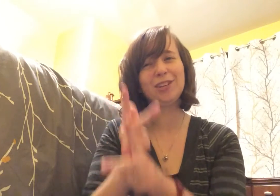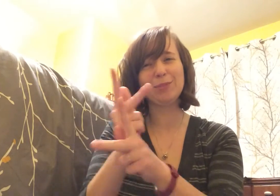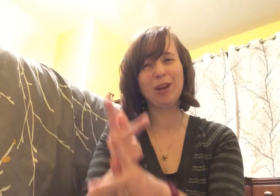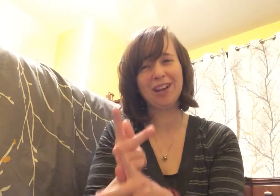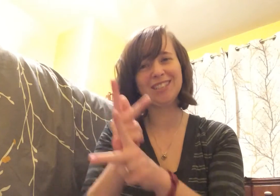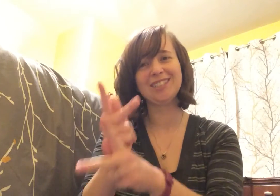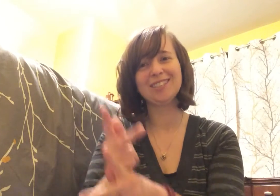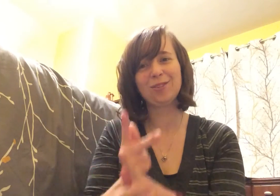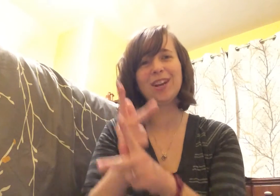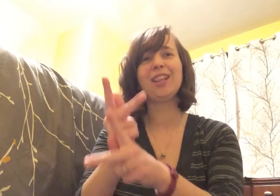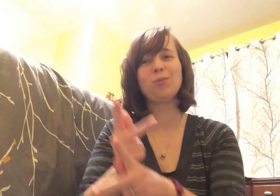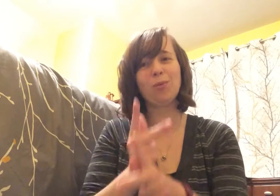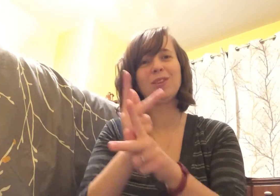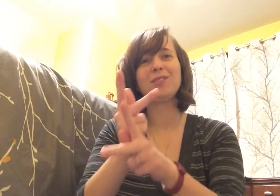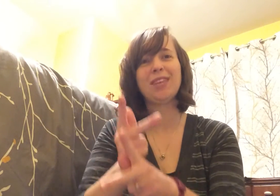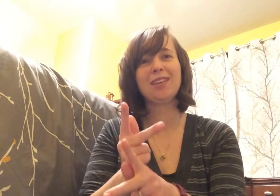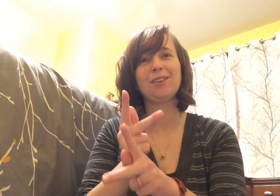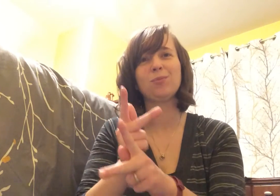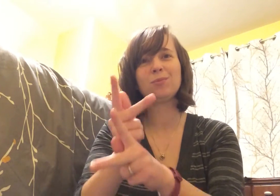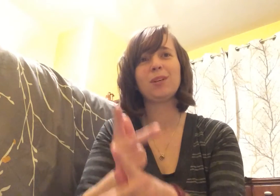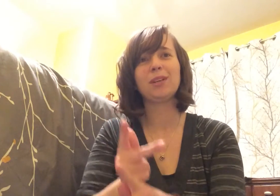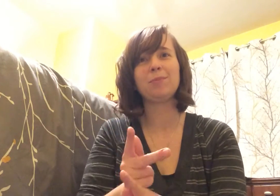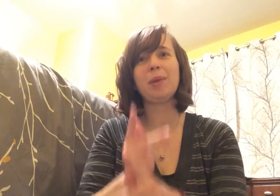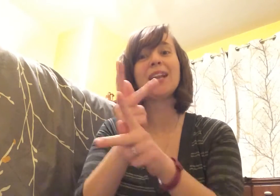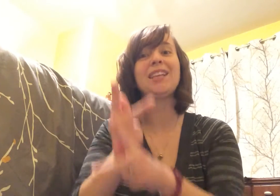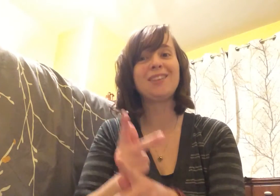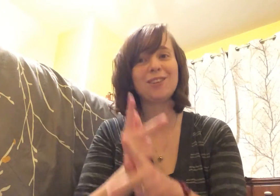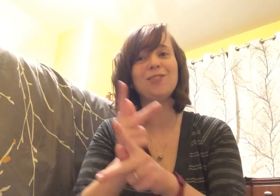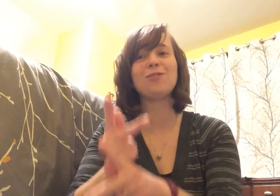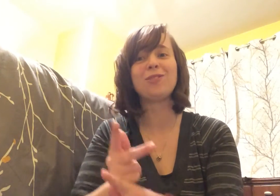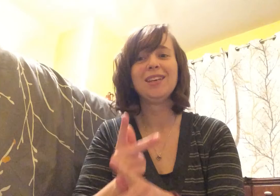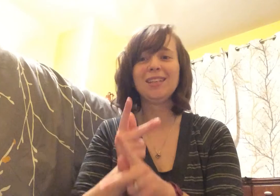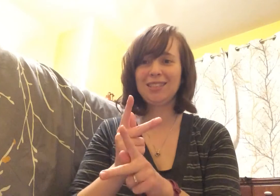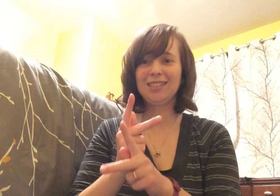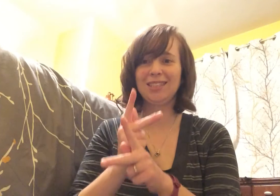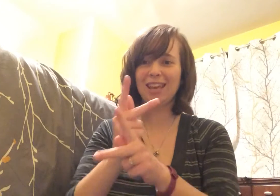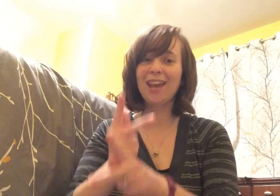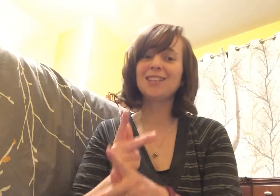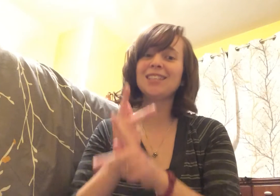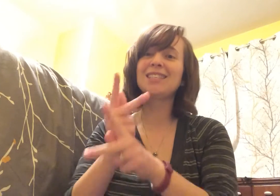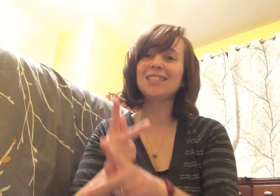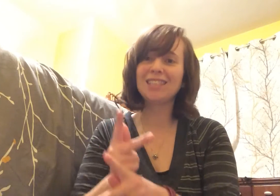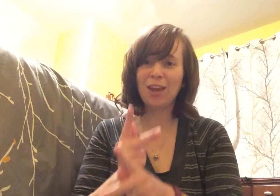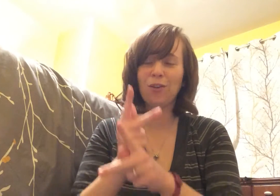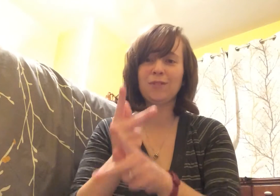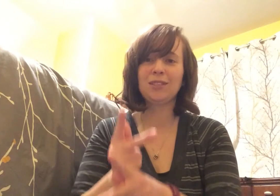the pot, or kind of like rowing, like paddling a canoe. So this is to care for